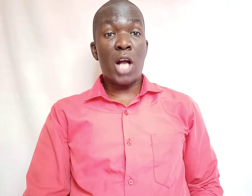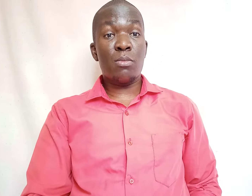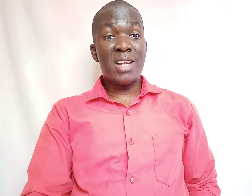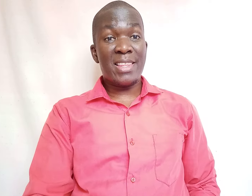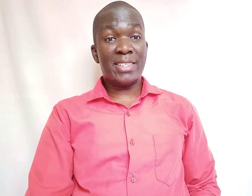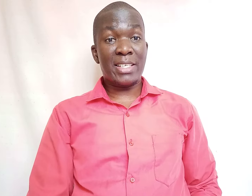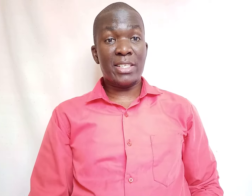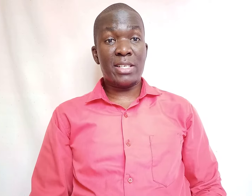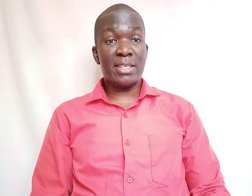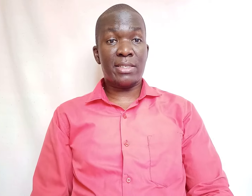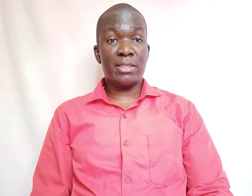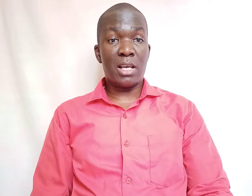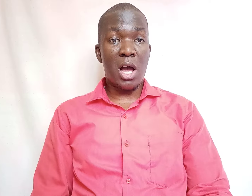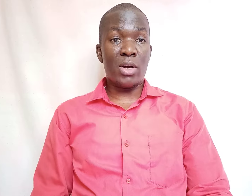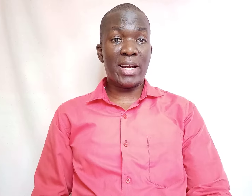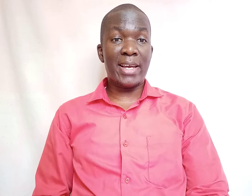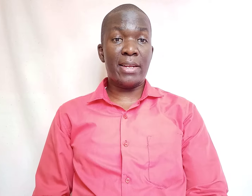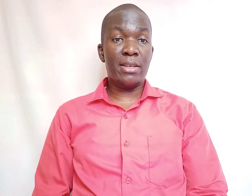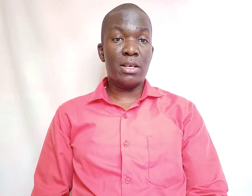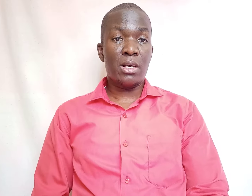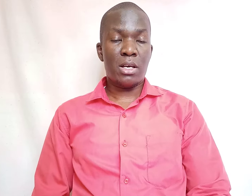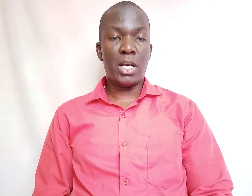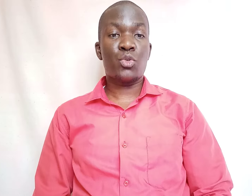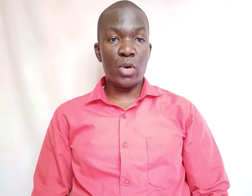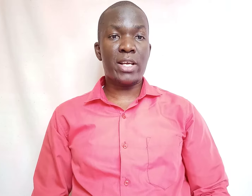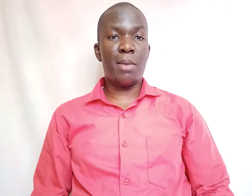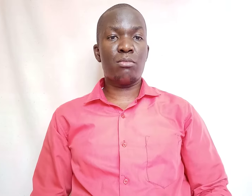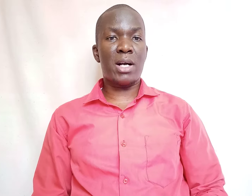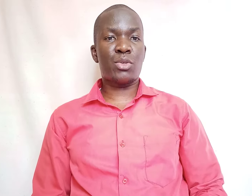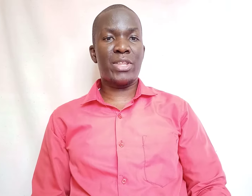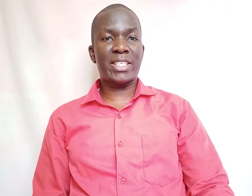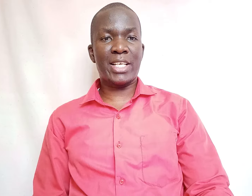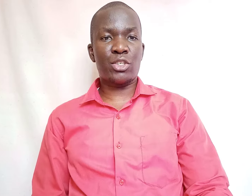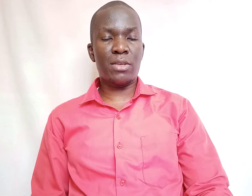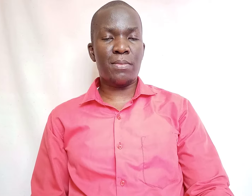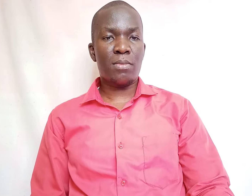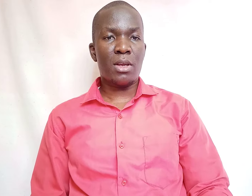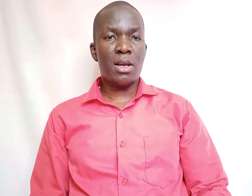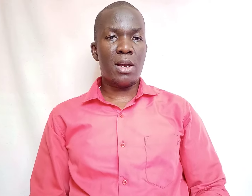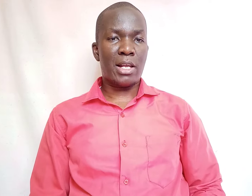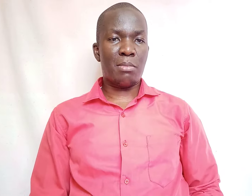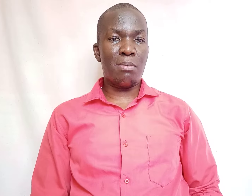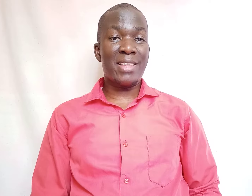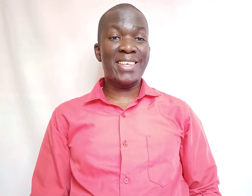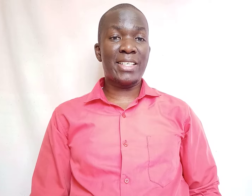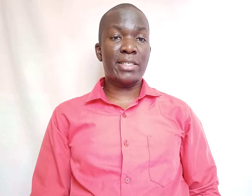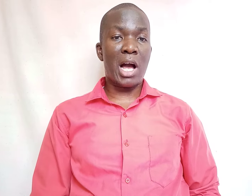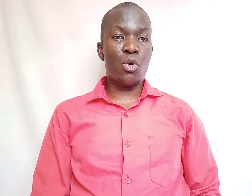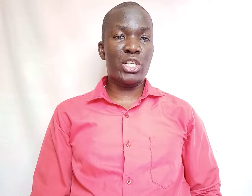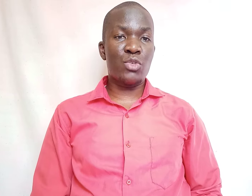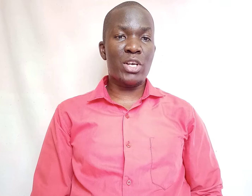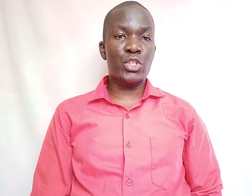Hello, brothers and sisters. I want again to welcome you back to this lesson. Remember, this is a